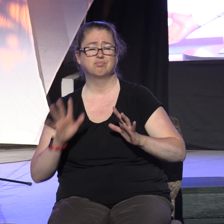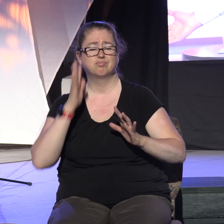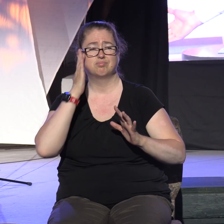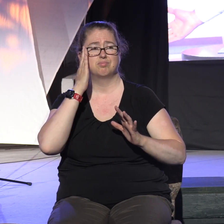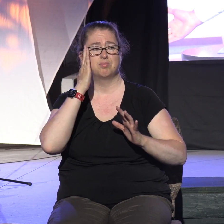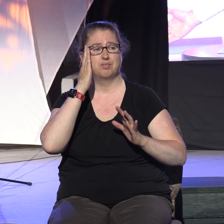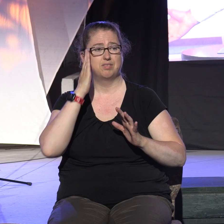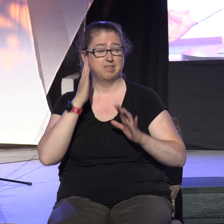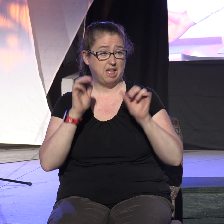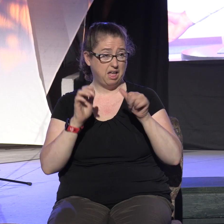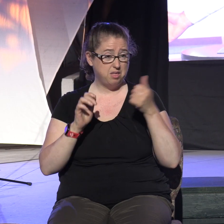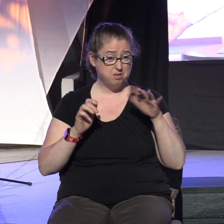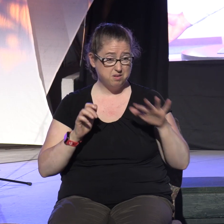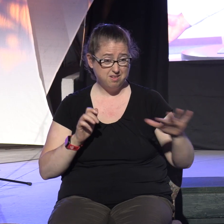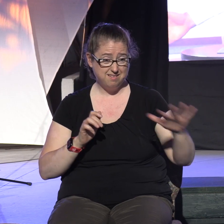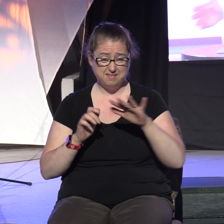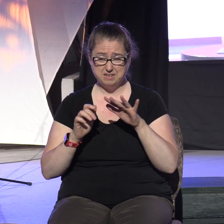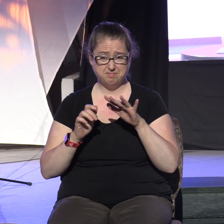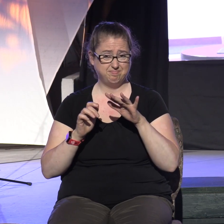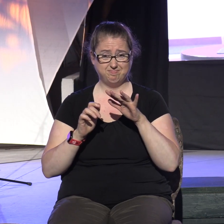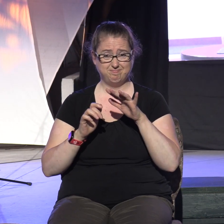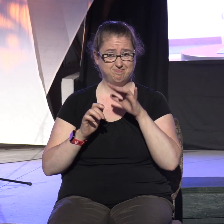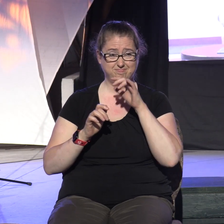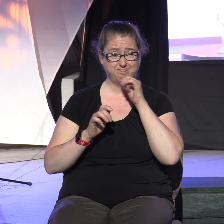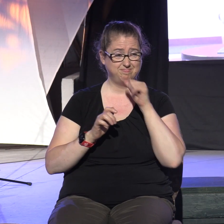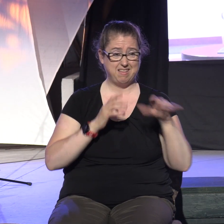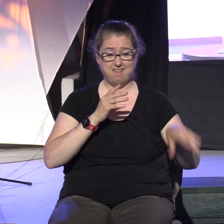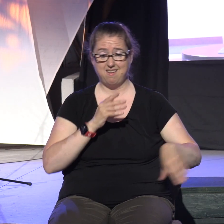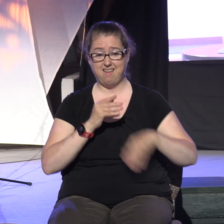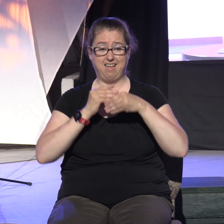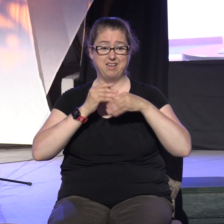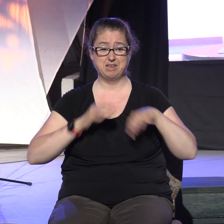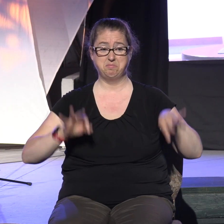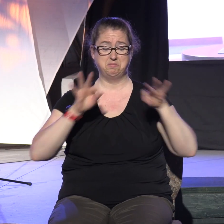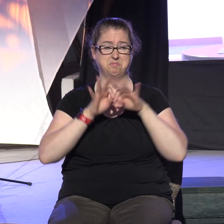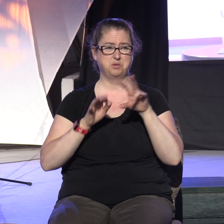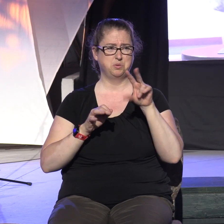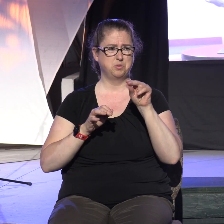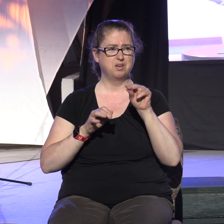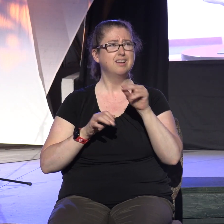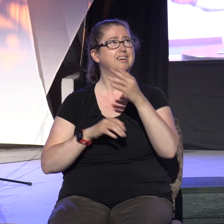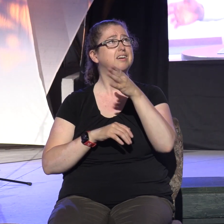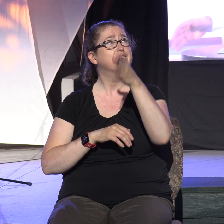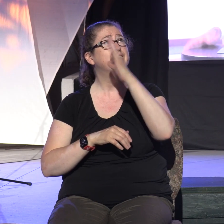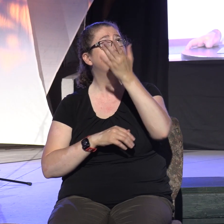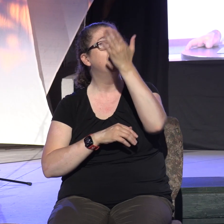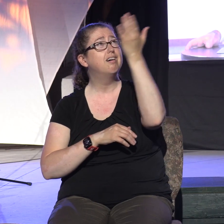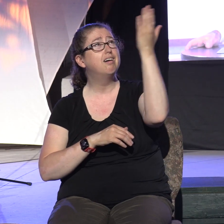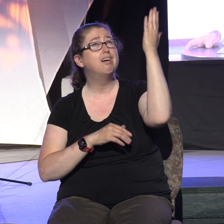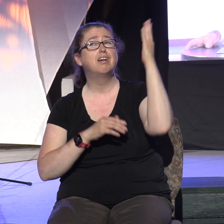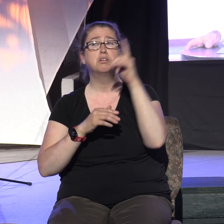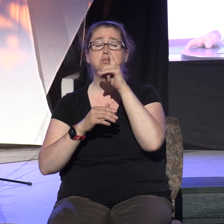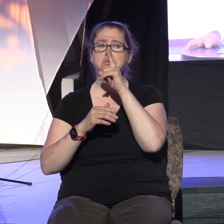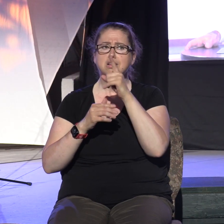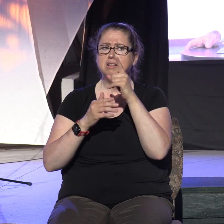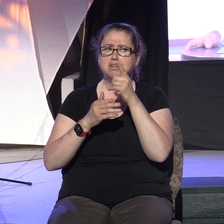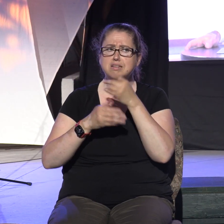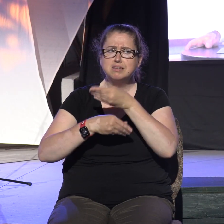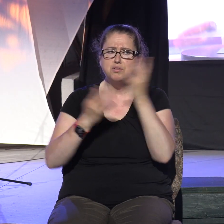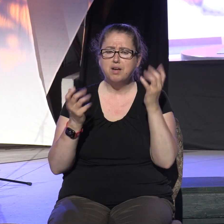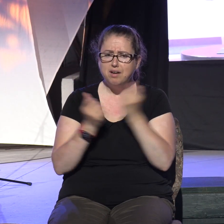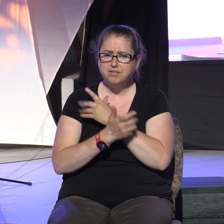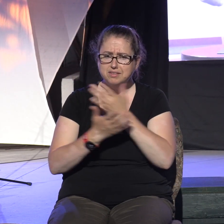meaningless days, for this is your lot in life. And in your toilsome labor under the sun, whatever your hand